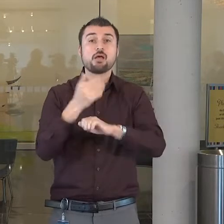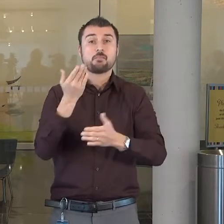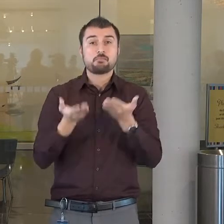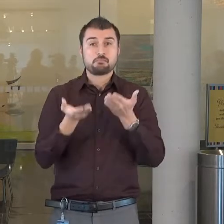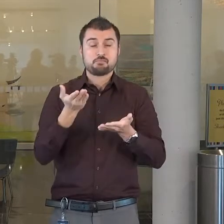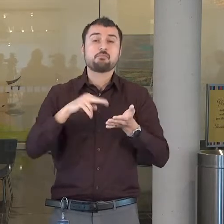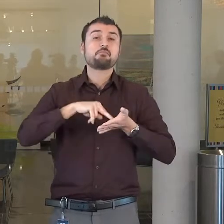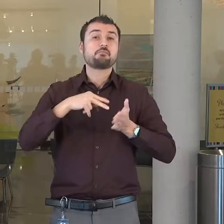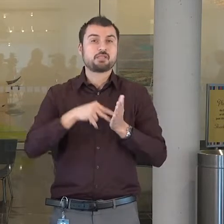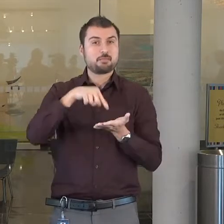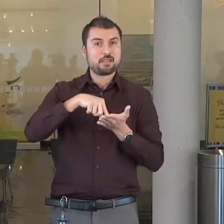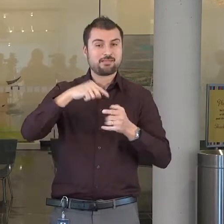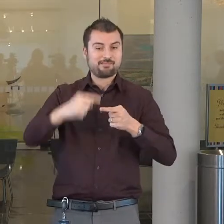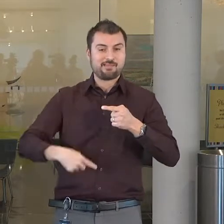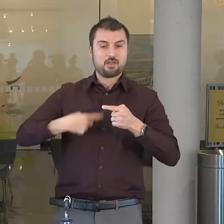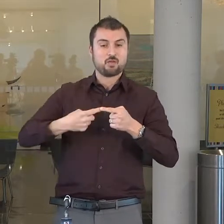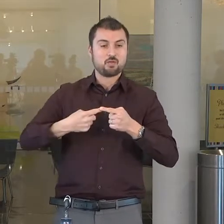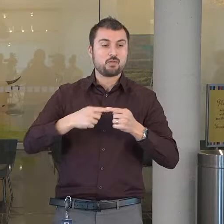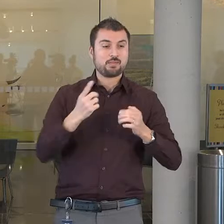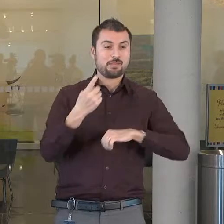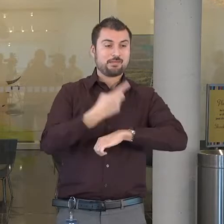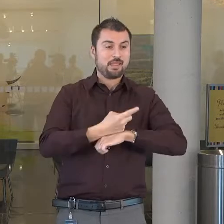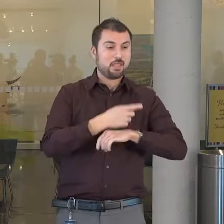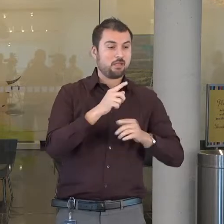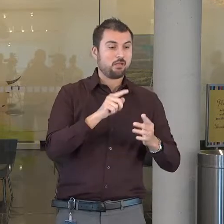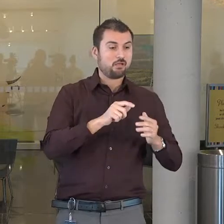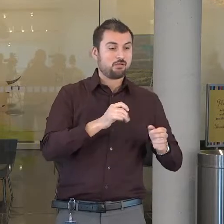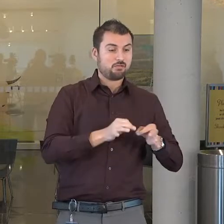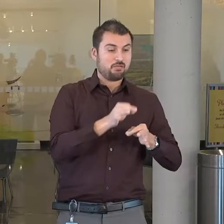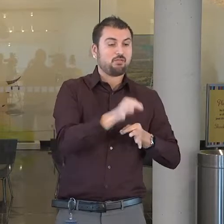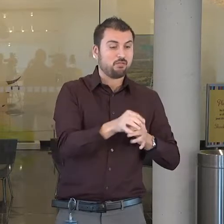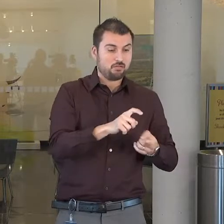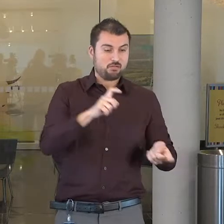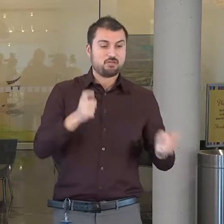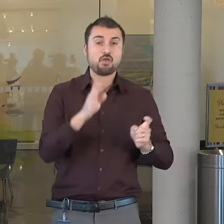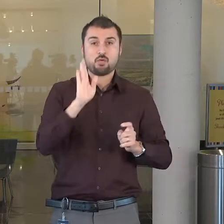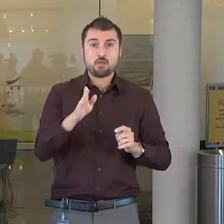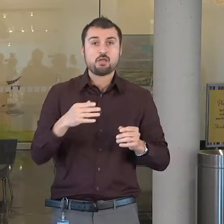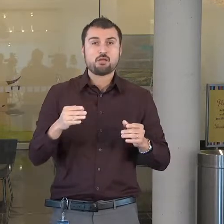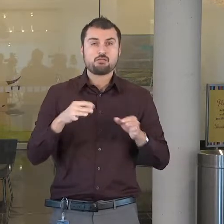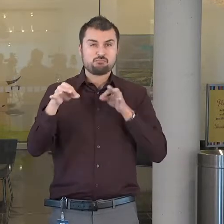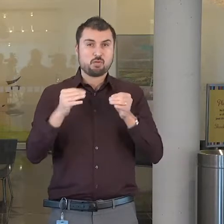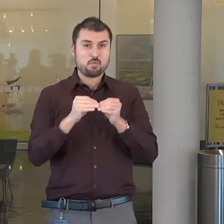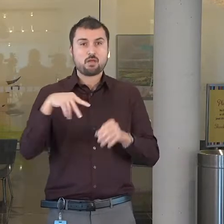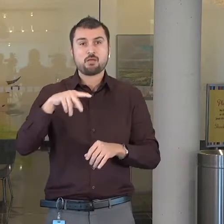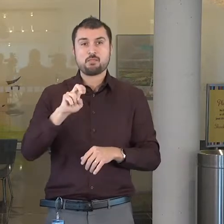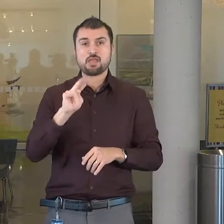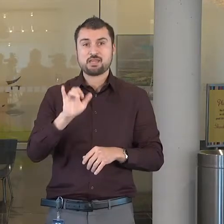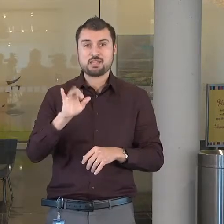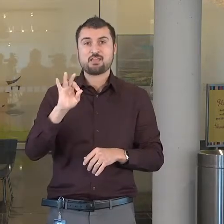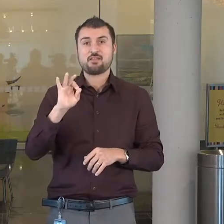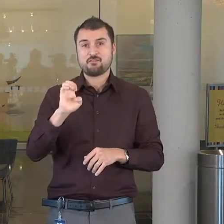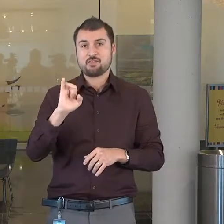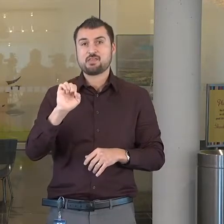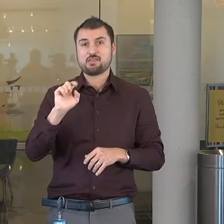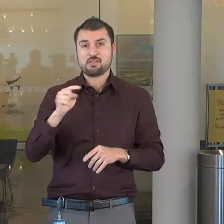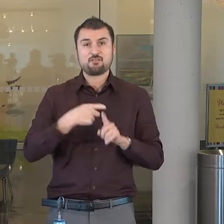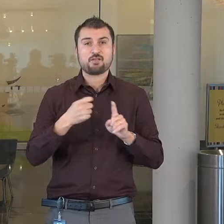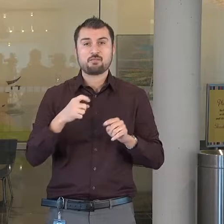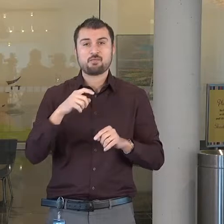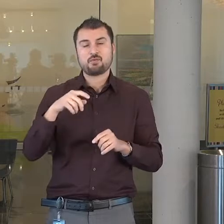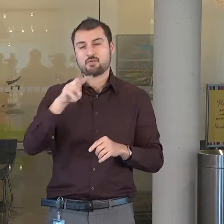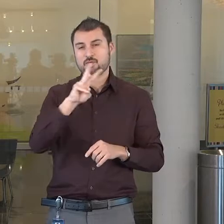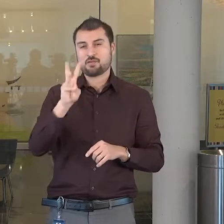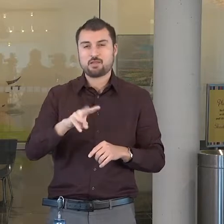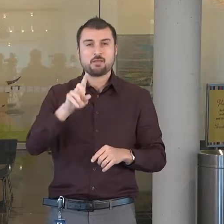cycle for some customers. So here to tell us more about this is Penny Fest from our Wichita Public Works